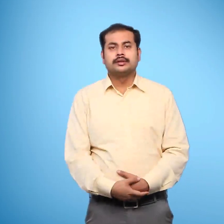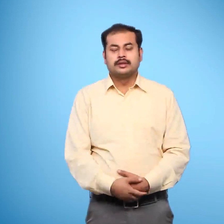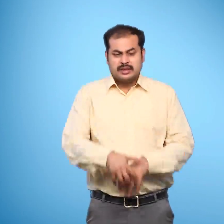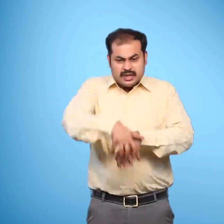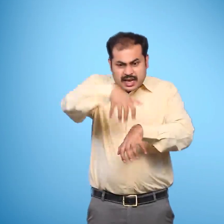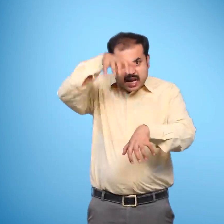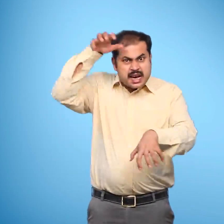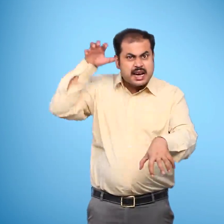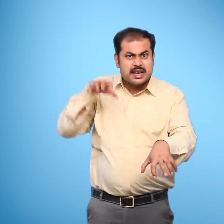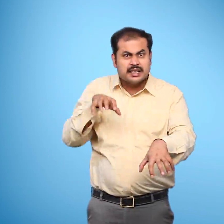lion,